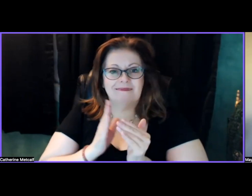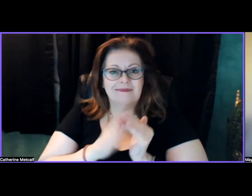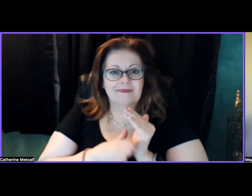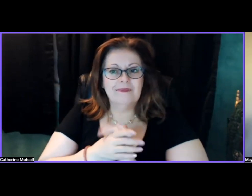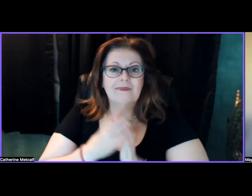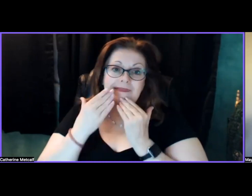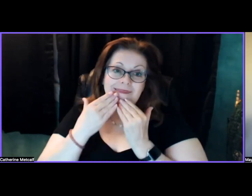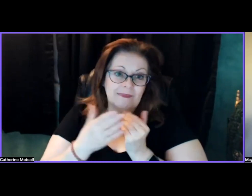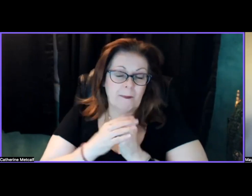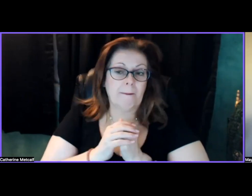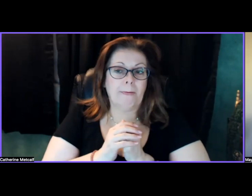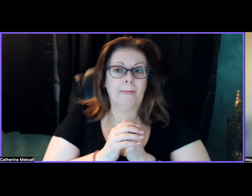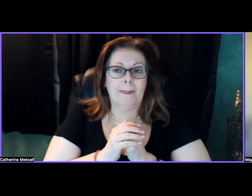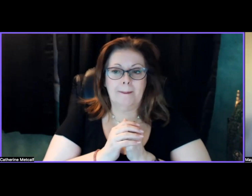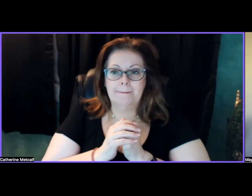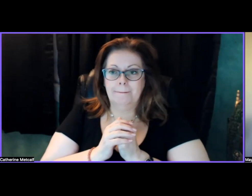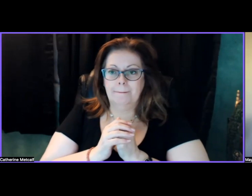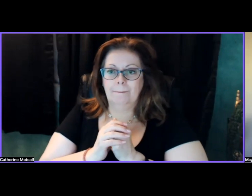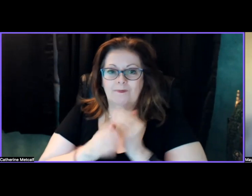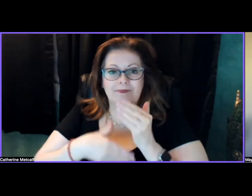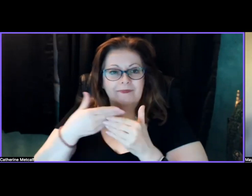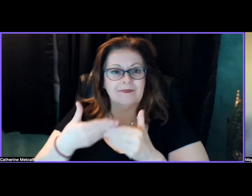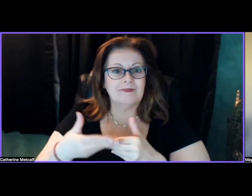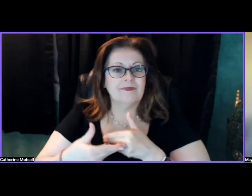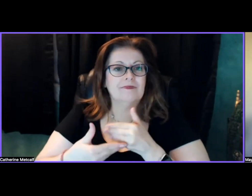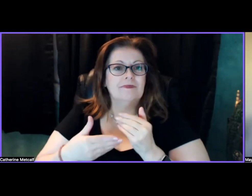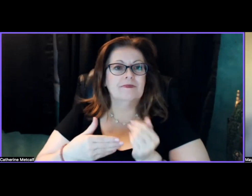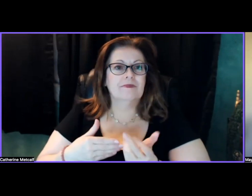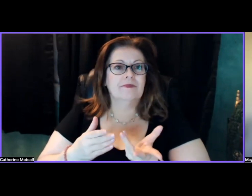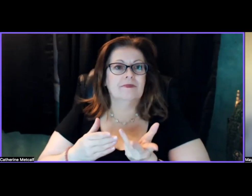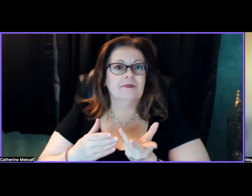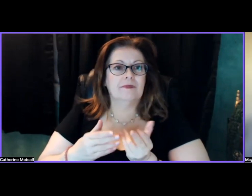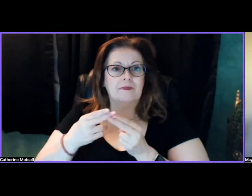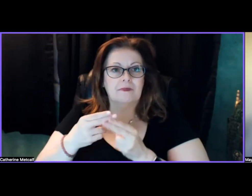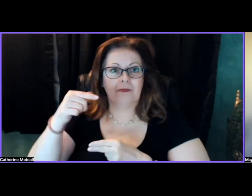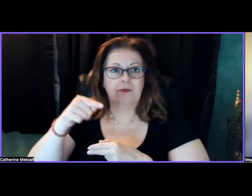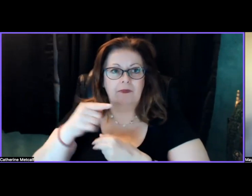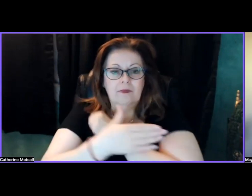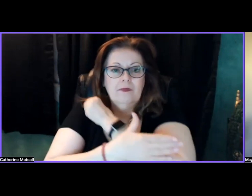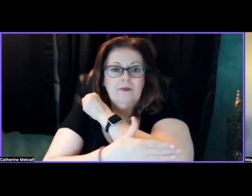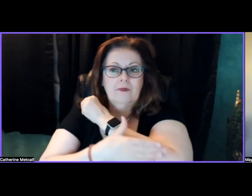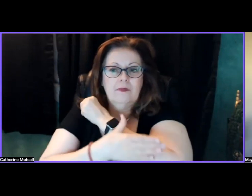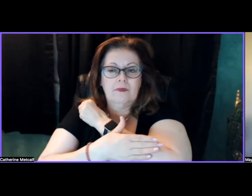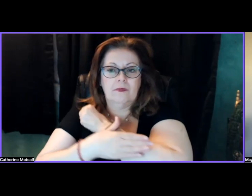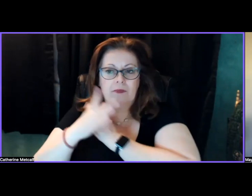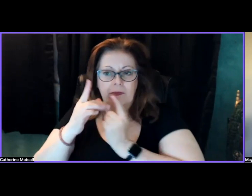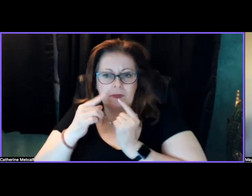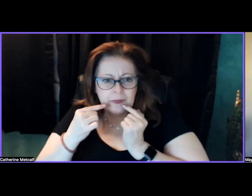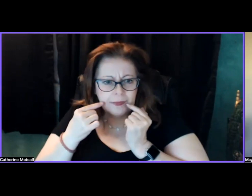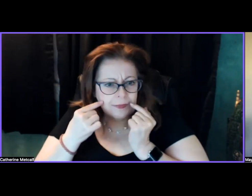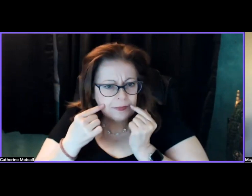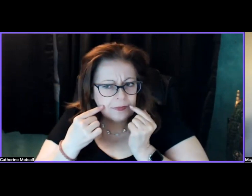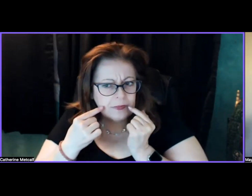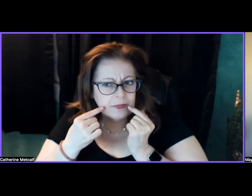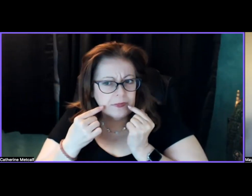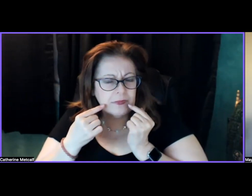Thank you. This next poem is called This Country Smells of Not Enough Doctor's Offices. So I